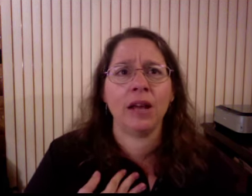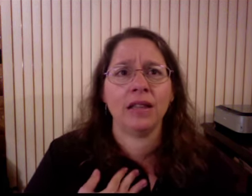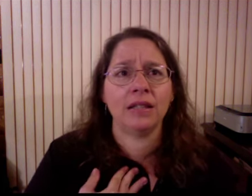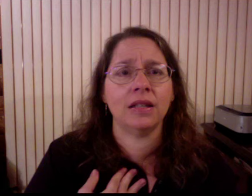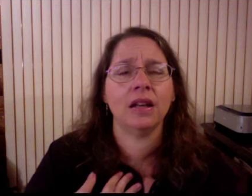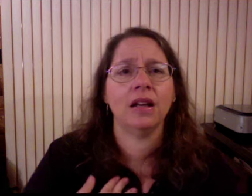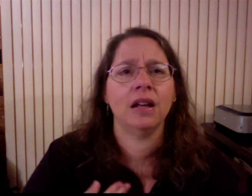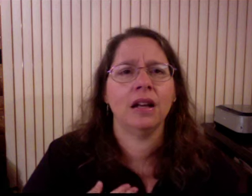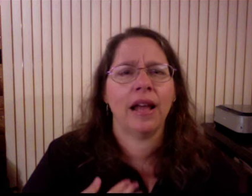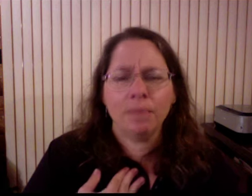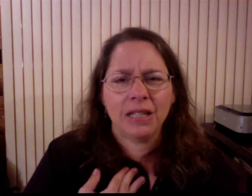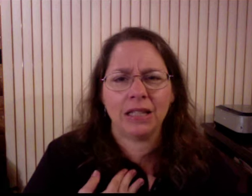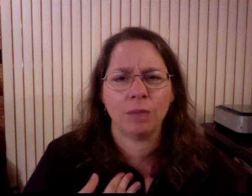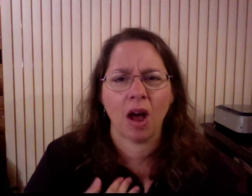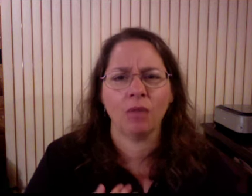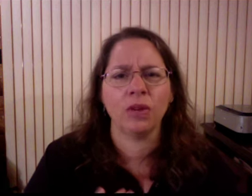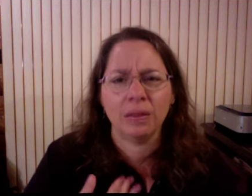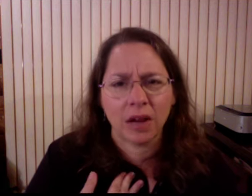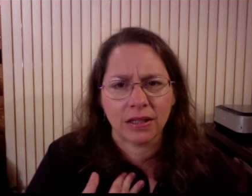this empty spot within myself.